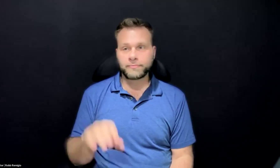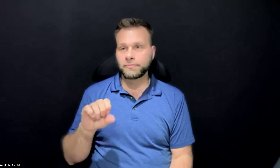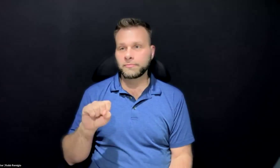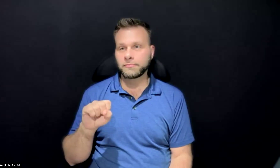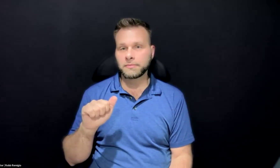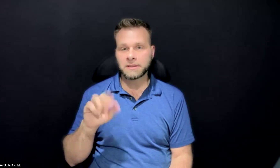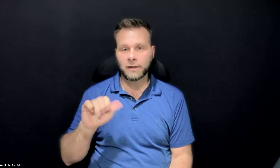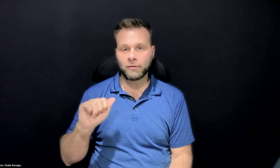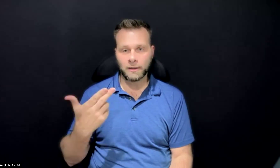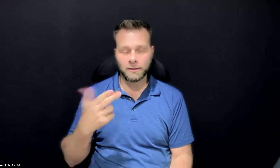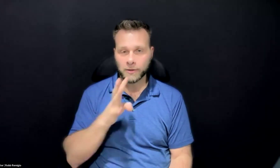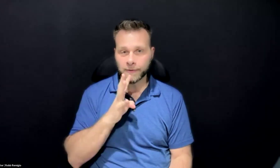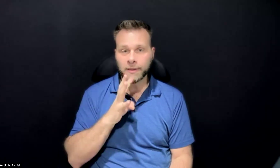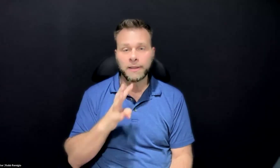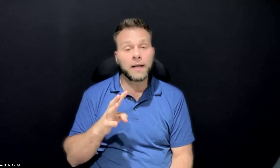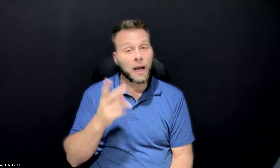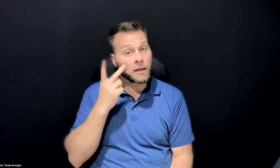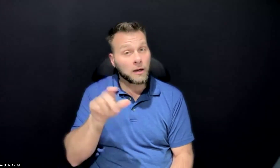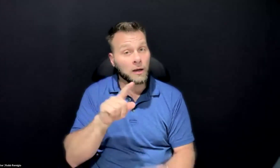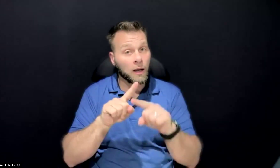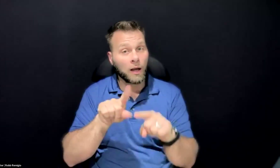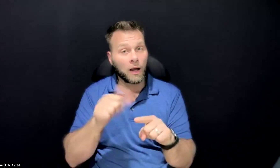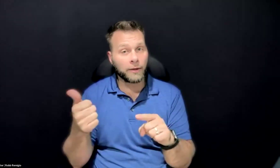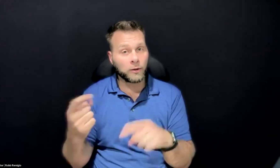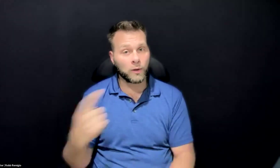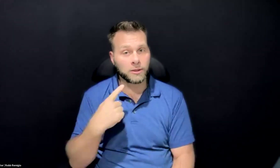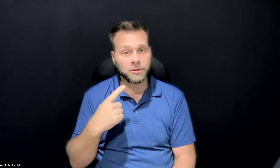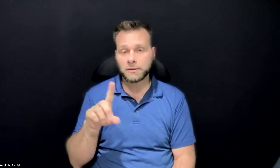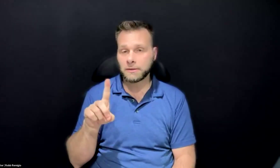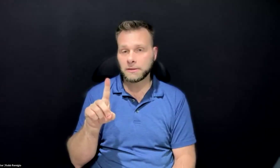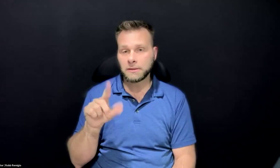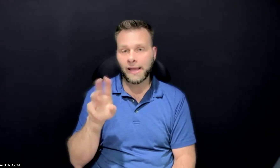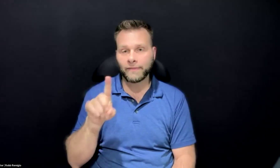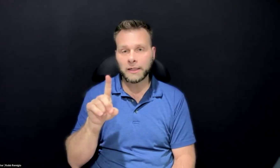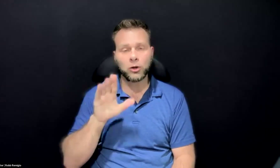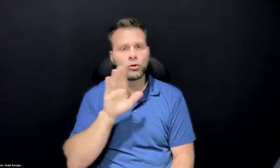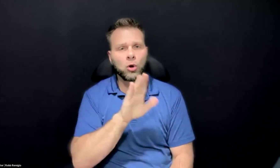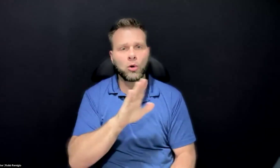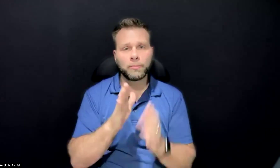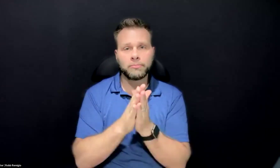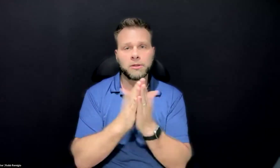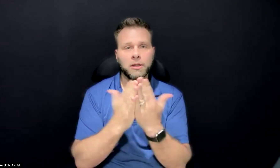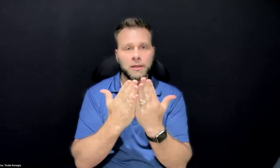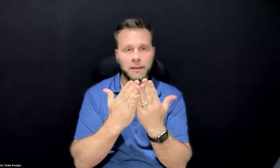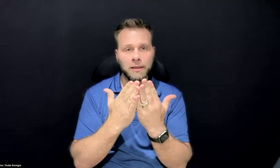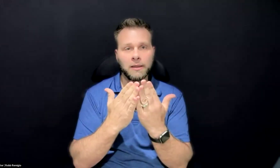I saw another question. David, in your book, the Windows Screen Reader Primer,